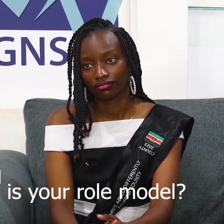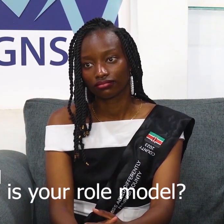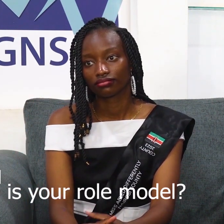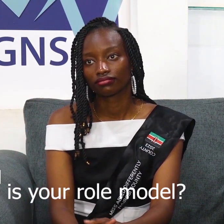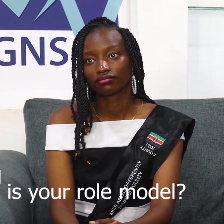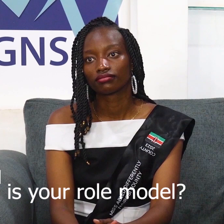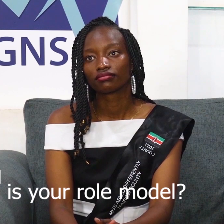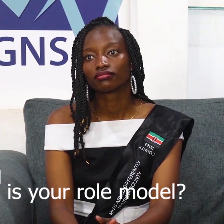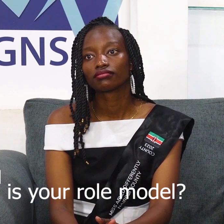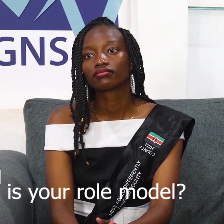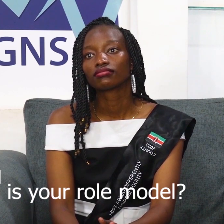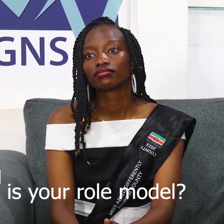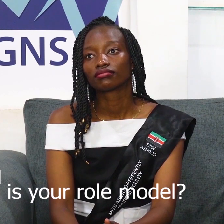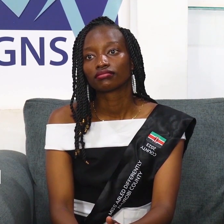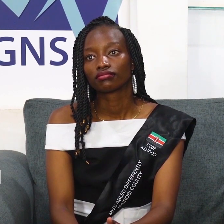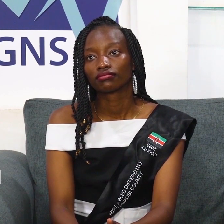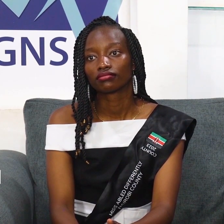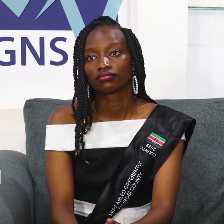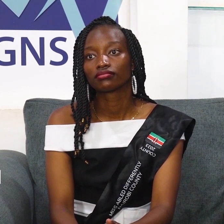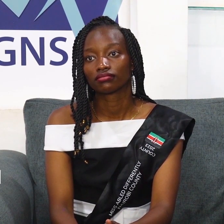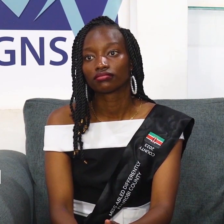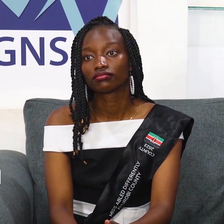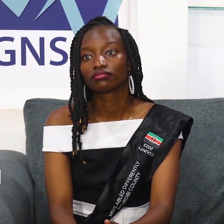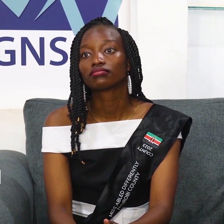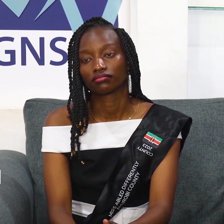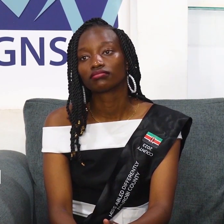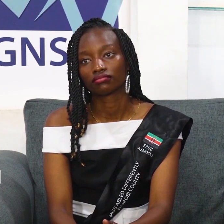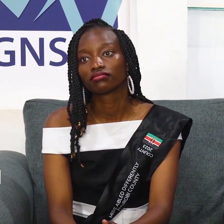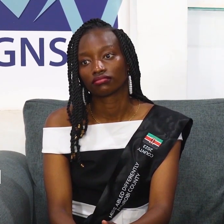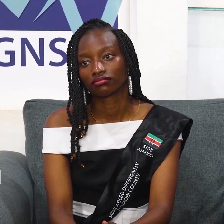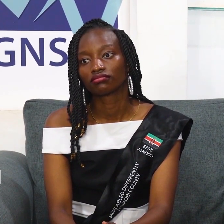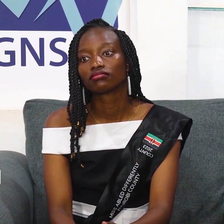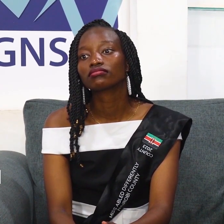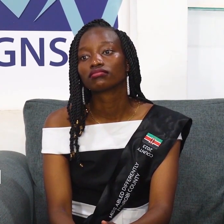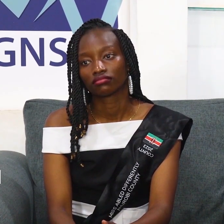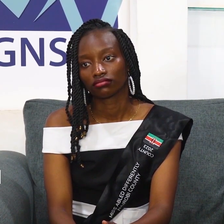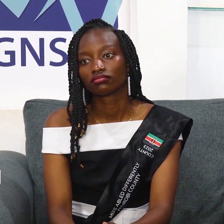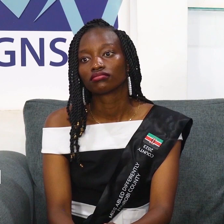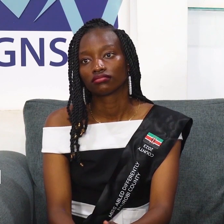in specific, but there is model named Patty that I really admire.